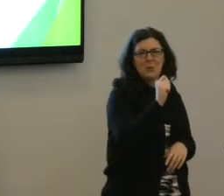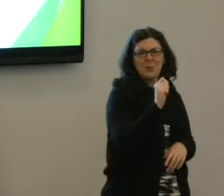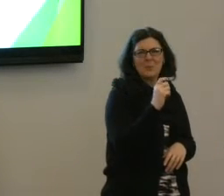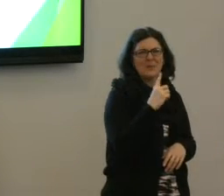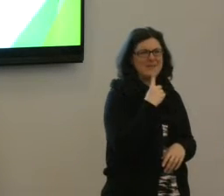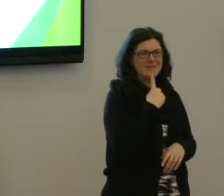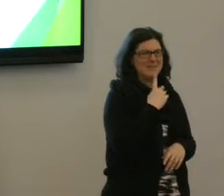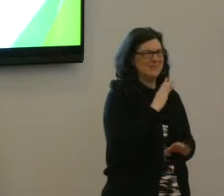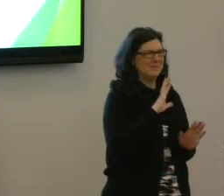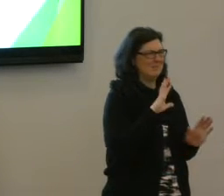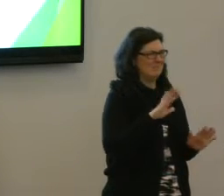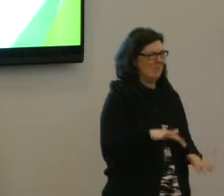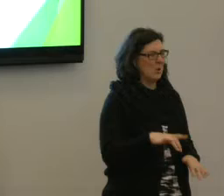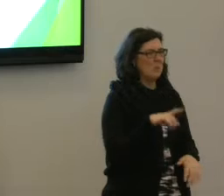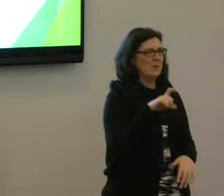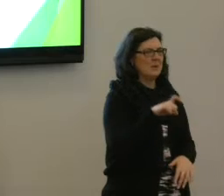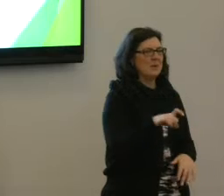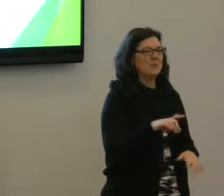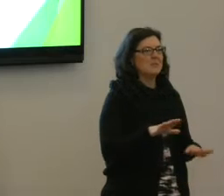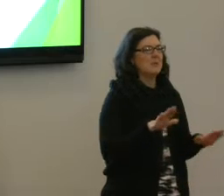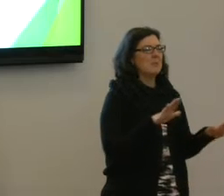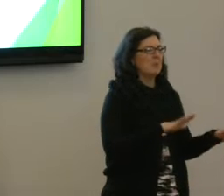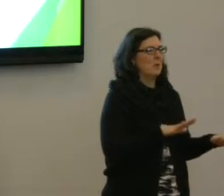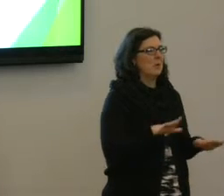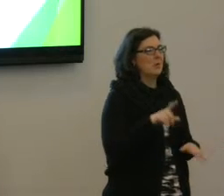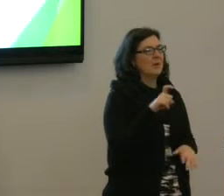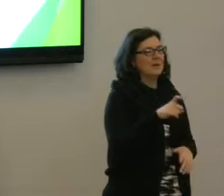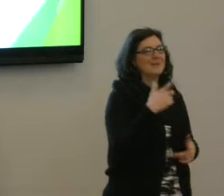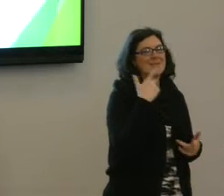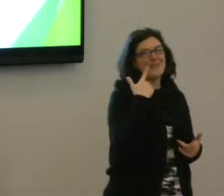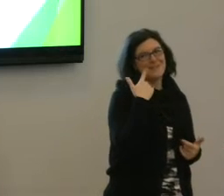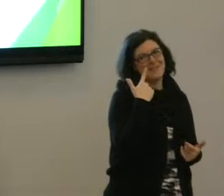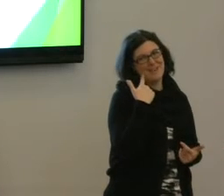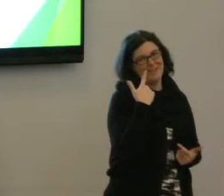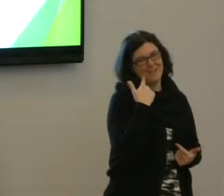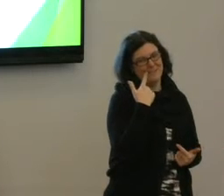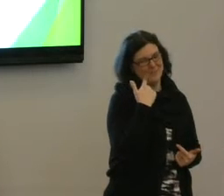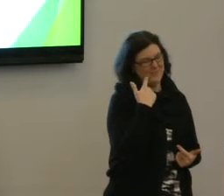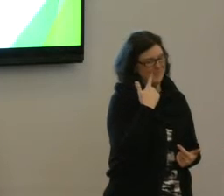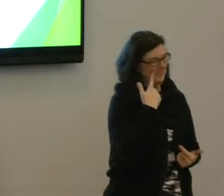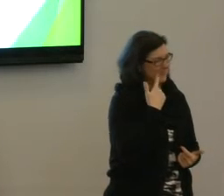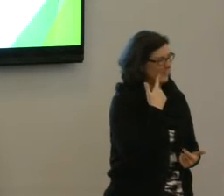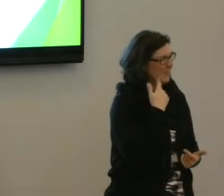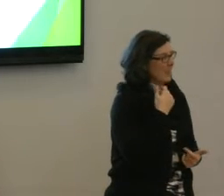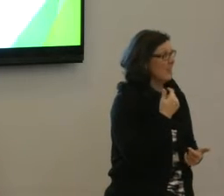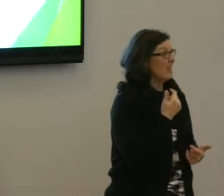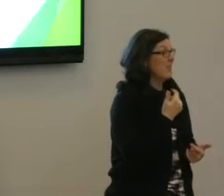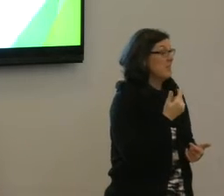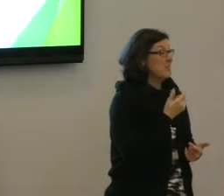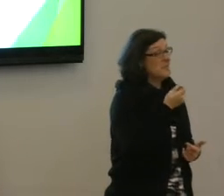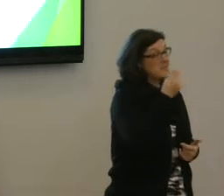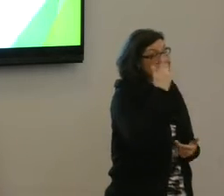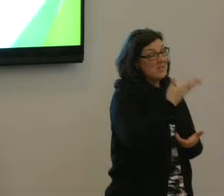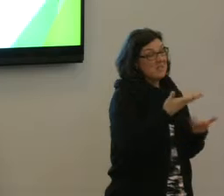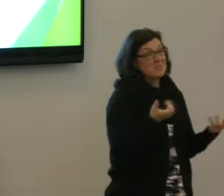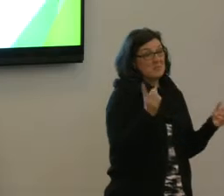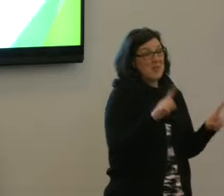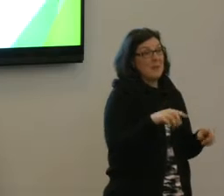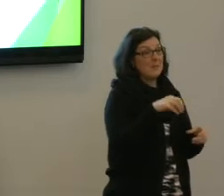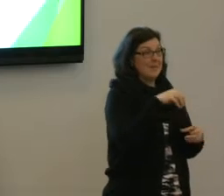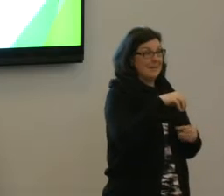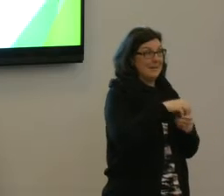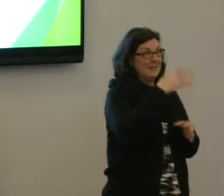serious that we don't have, that we lose our sense of humor and some of the kinds of things that can happen in faith community,